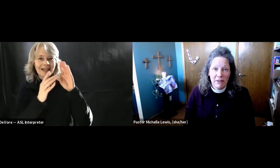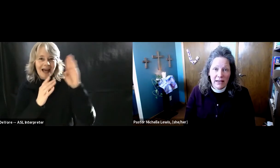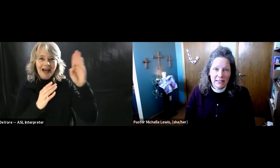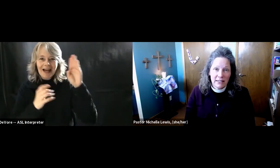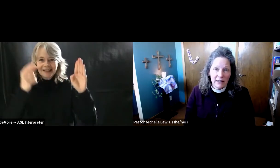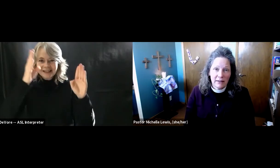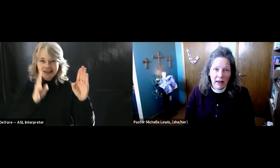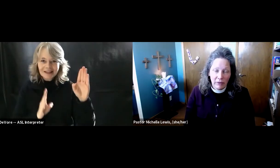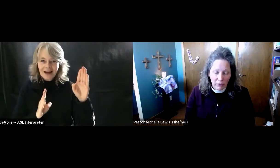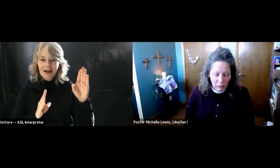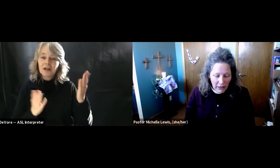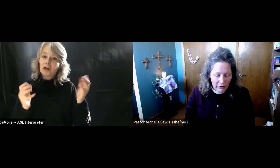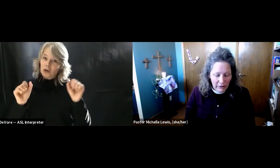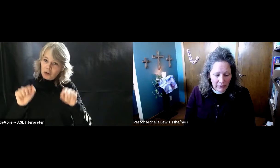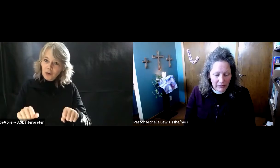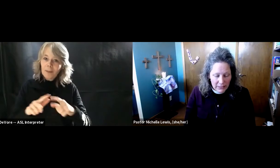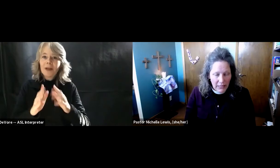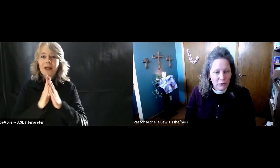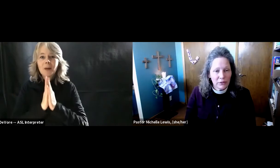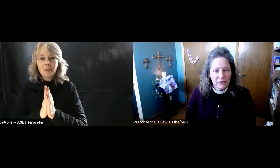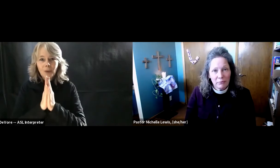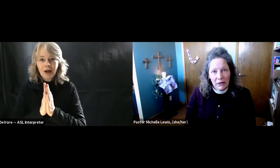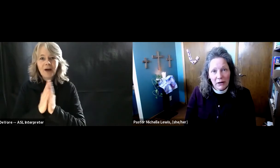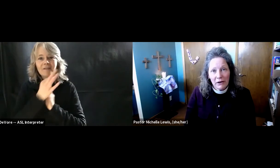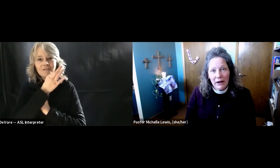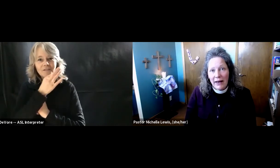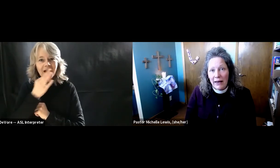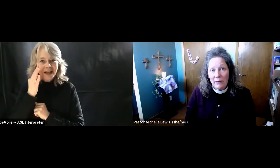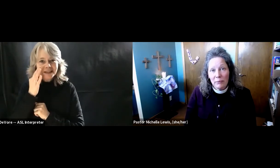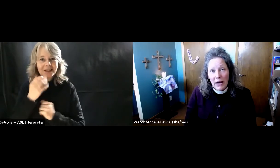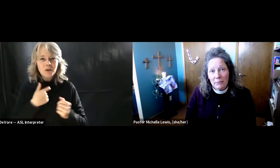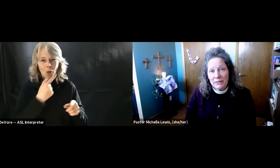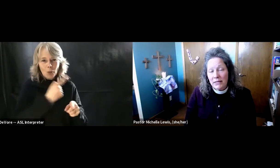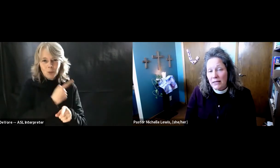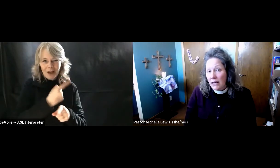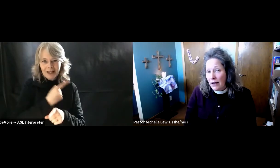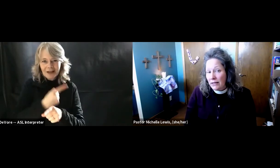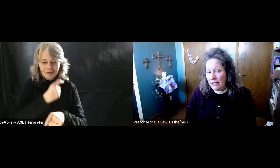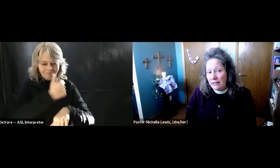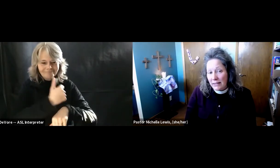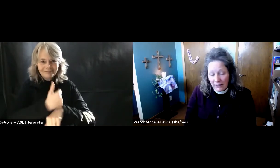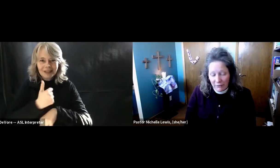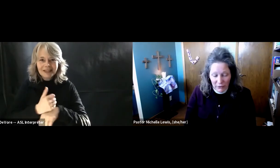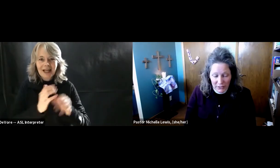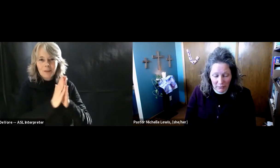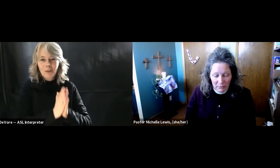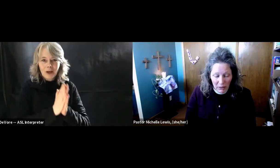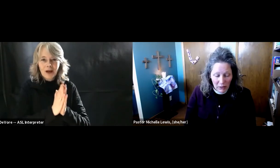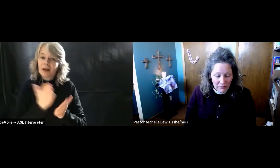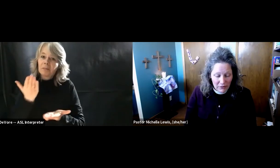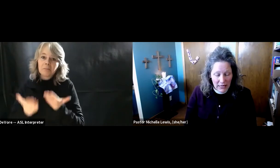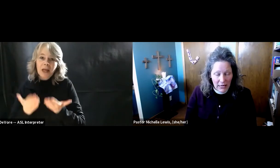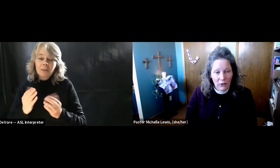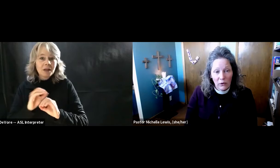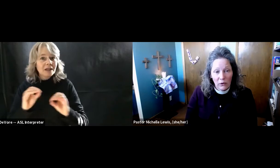and fasting, having a regular schedule of prayer and perhaps not eating for some